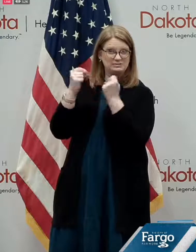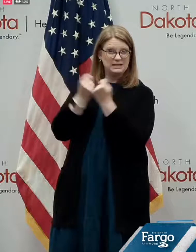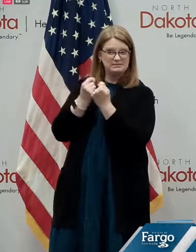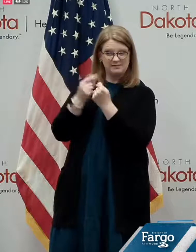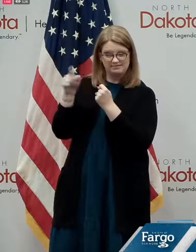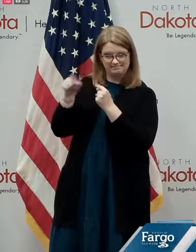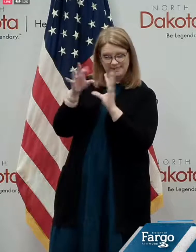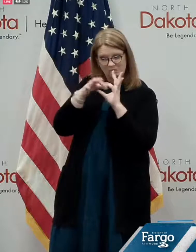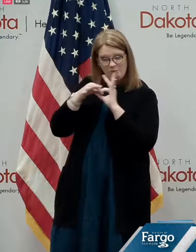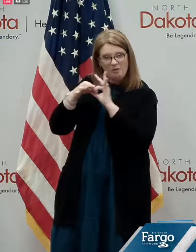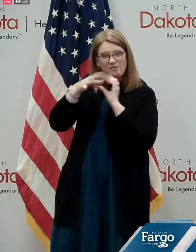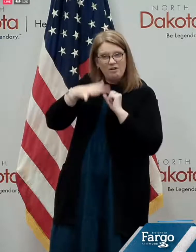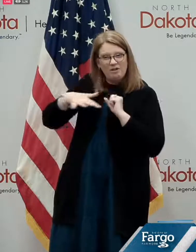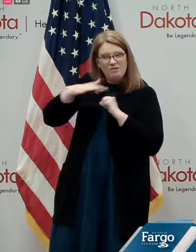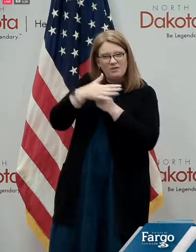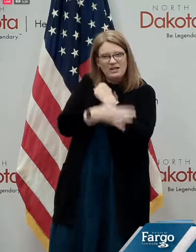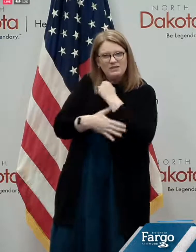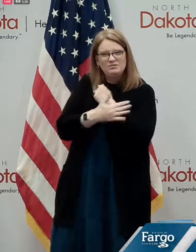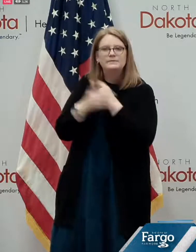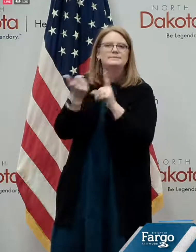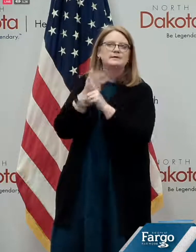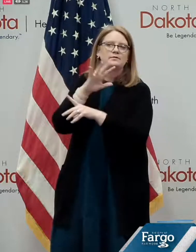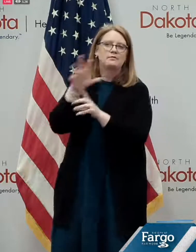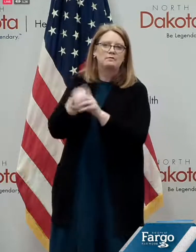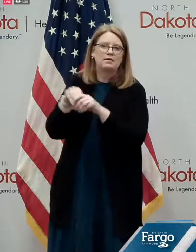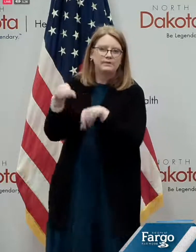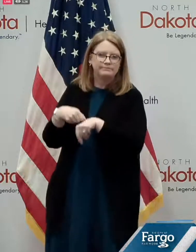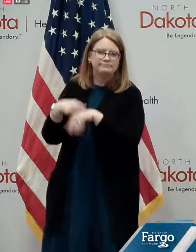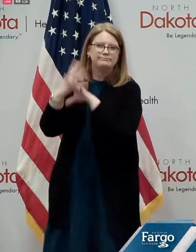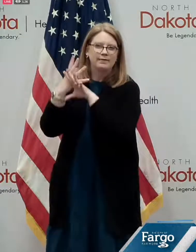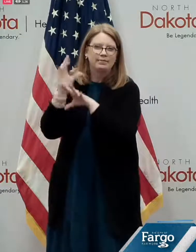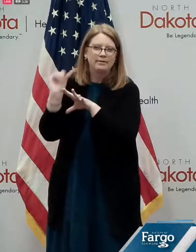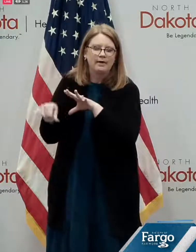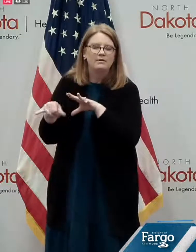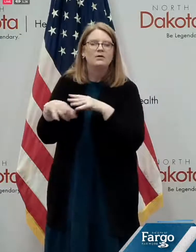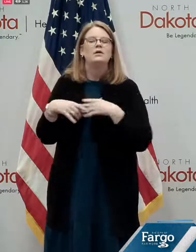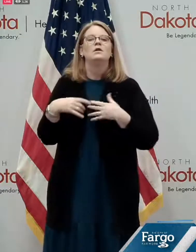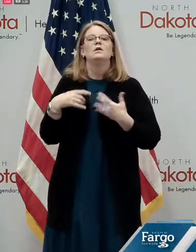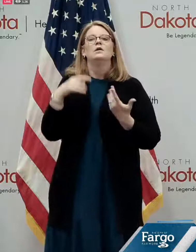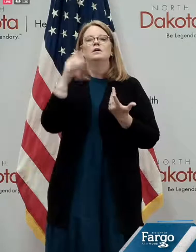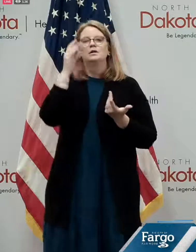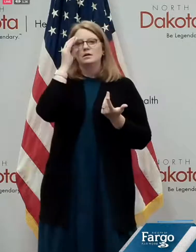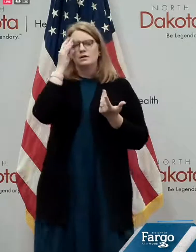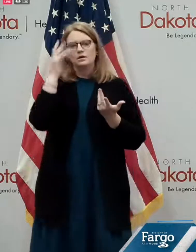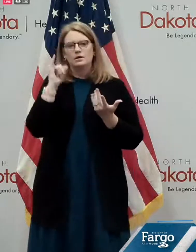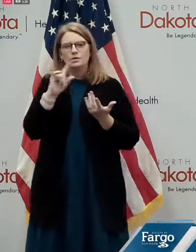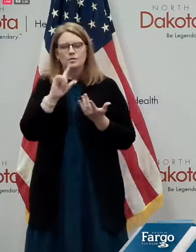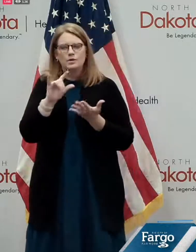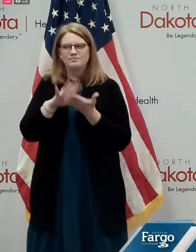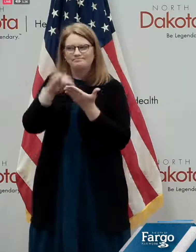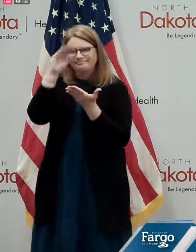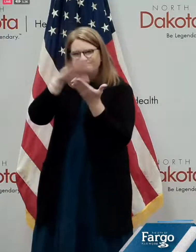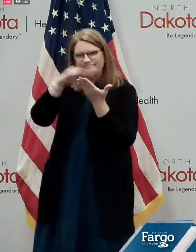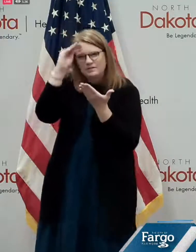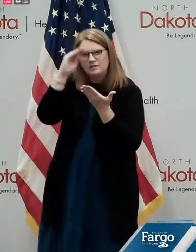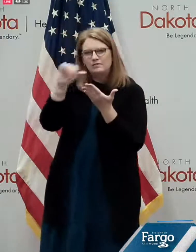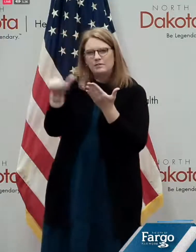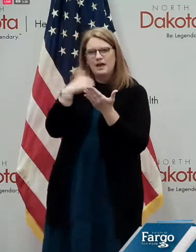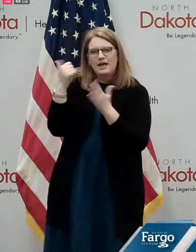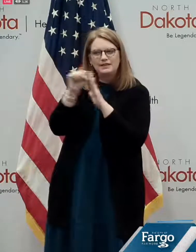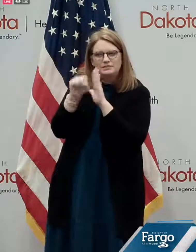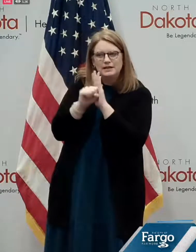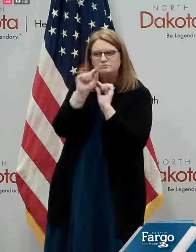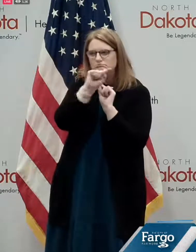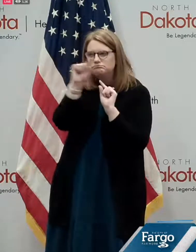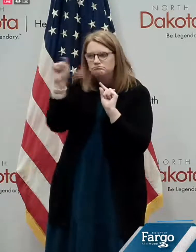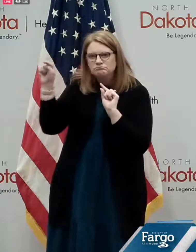country was on the call. And again, from that, the learning and from other states highlighting and learning what